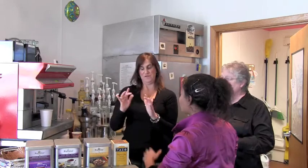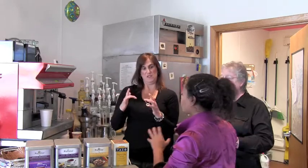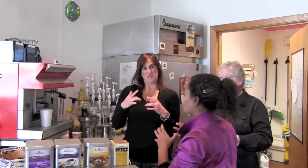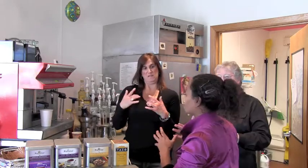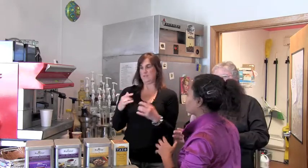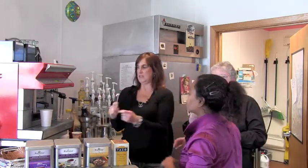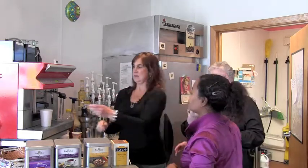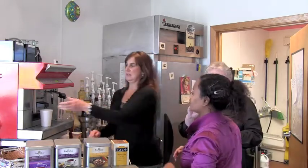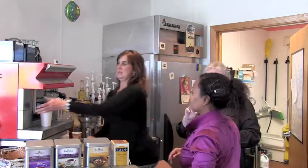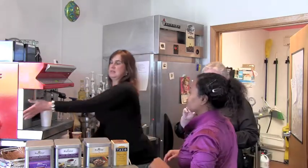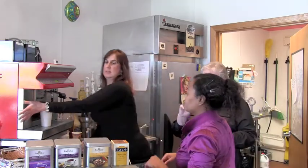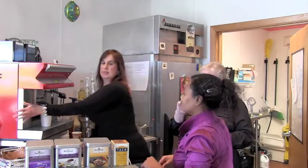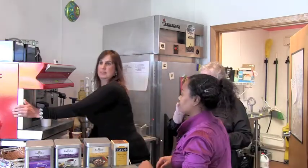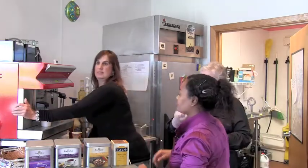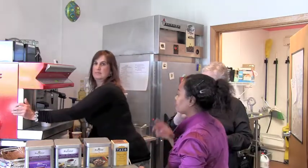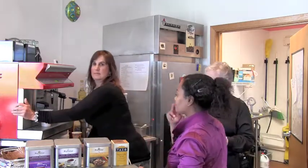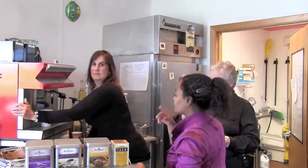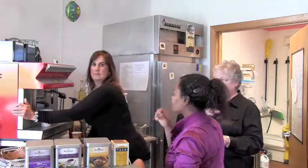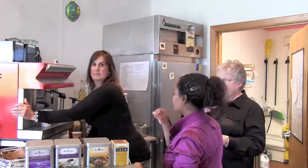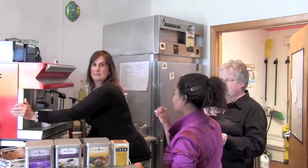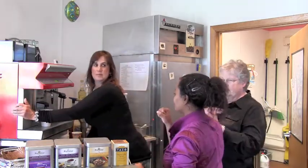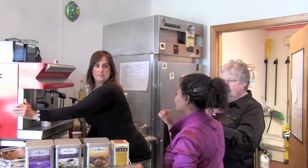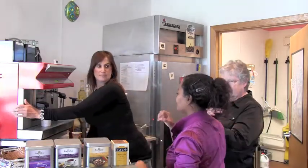you can feel it,